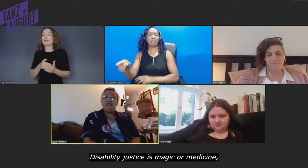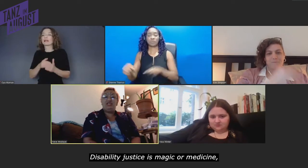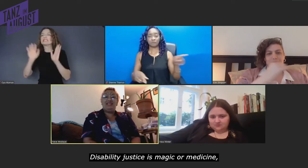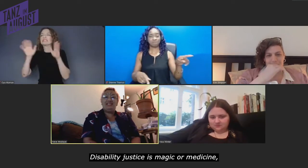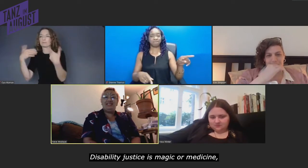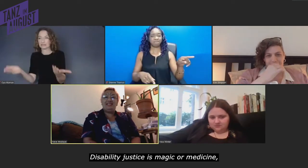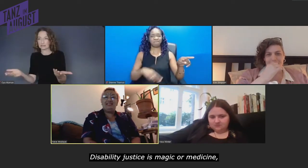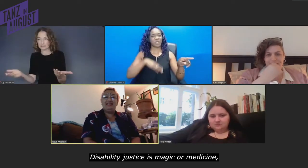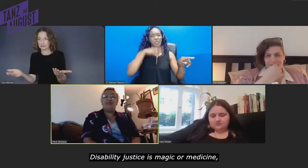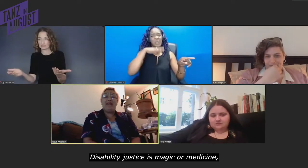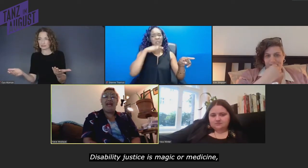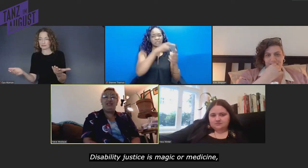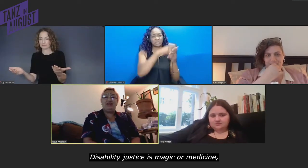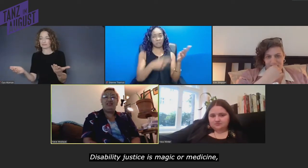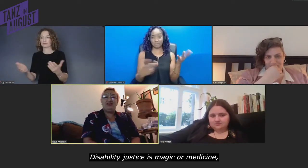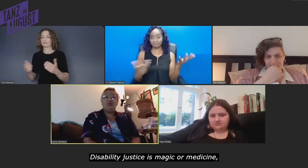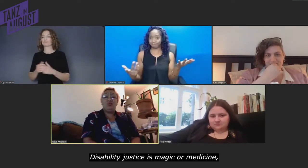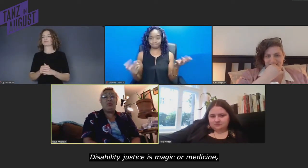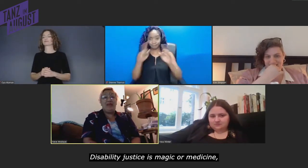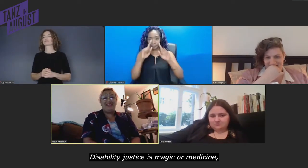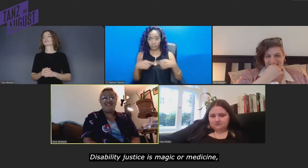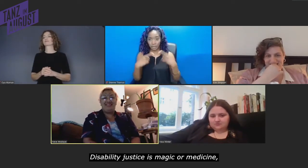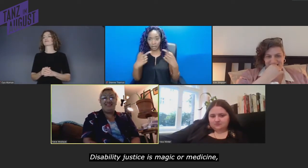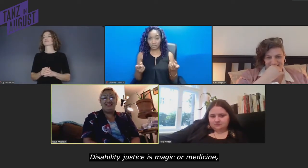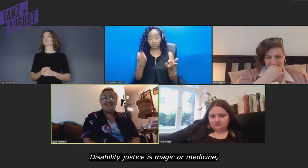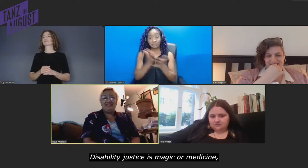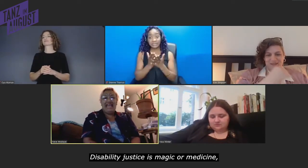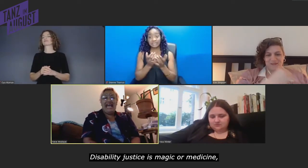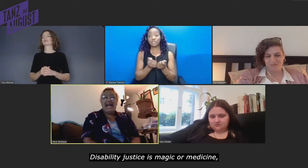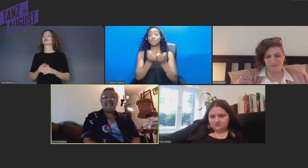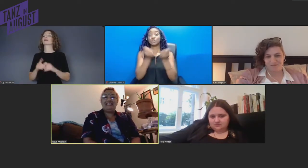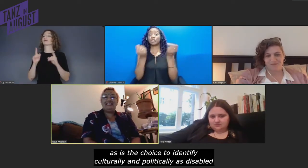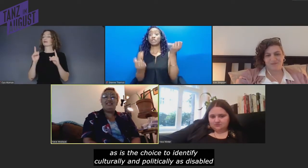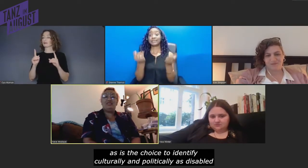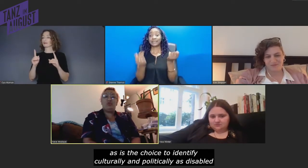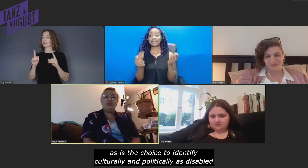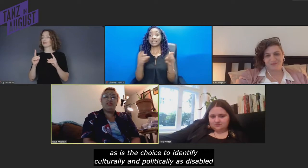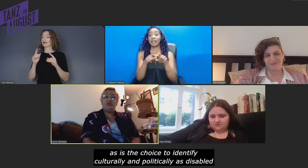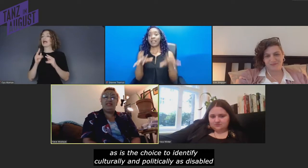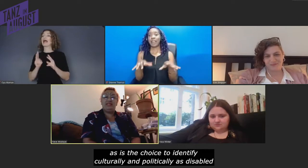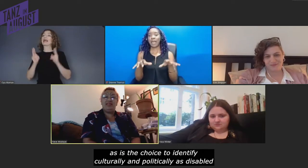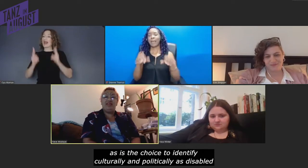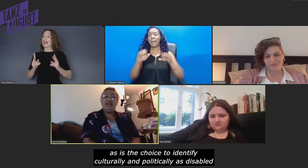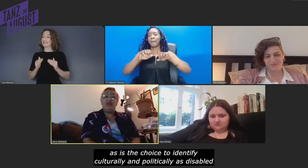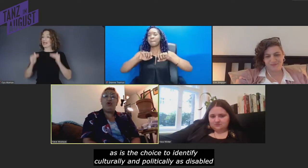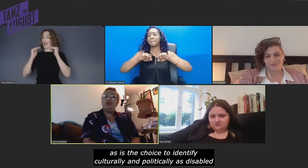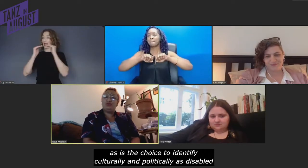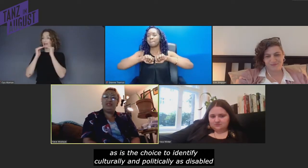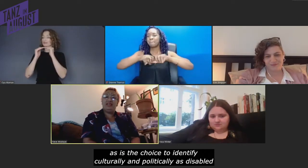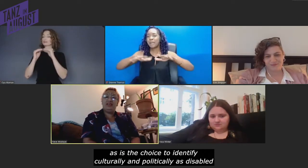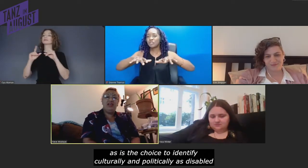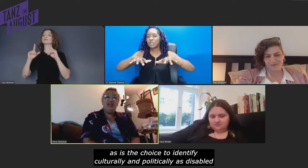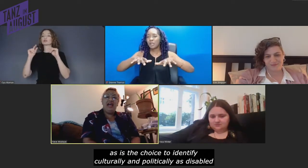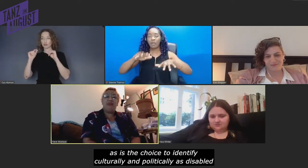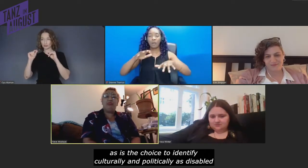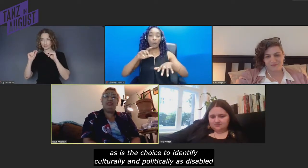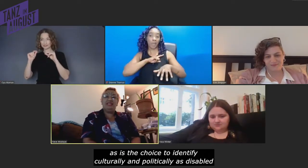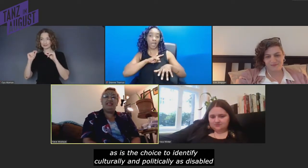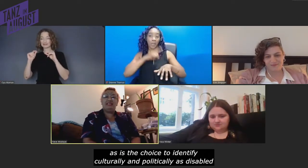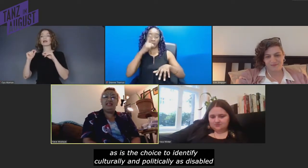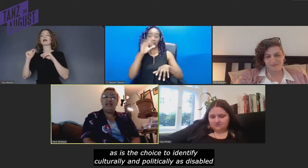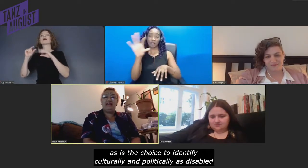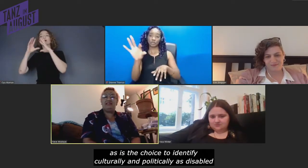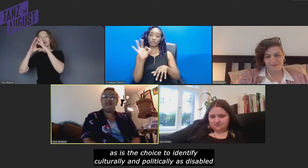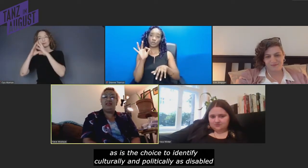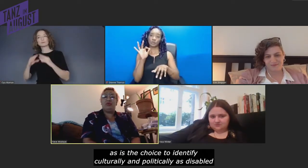Disability justice is magic or medicine, as is the choice to identify culturally and